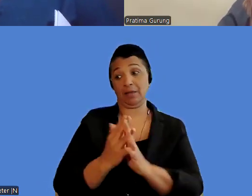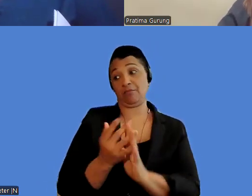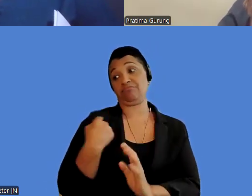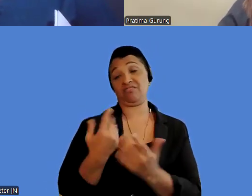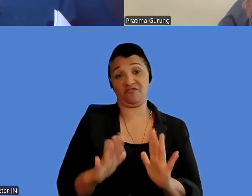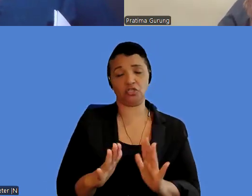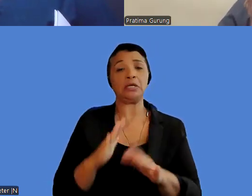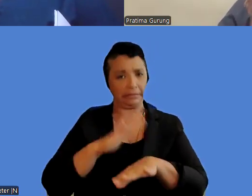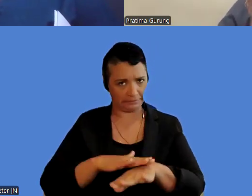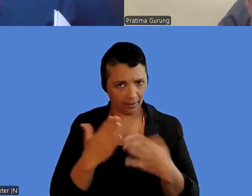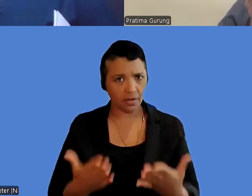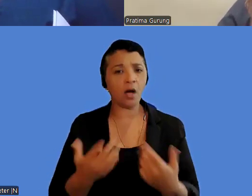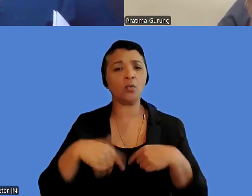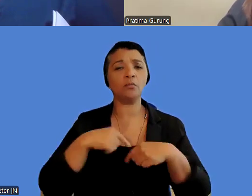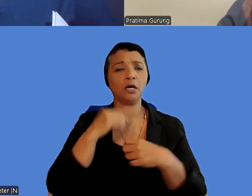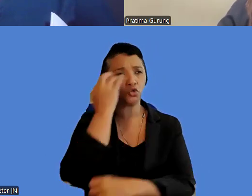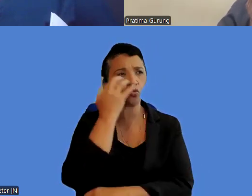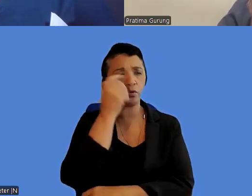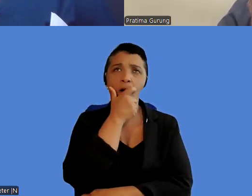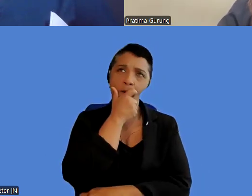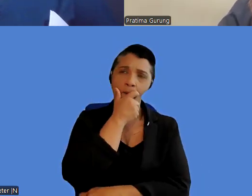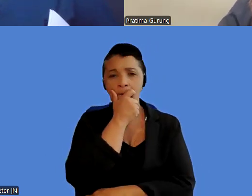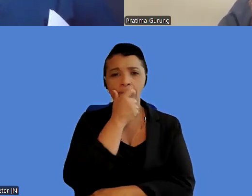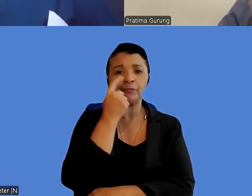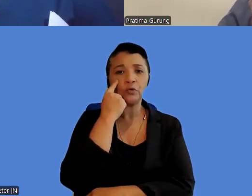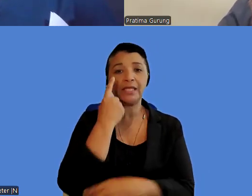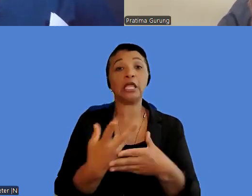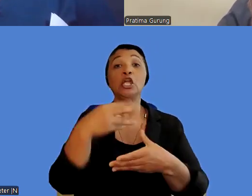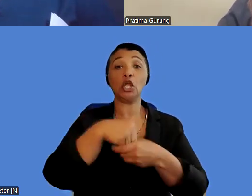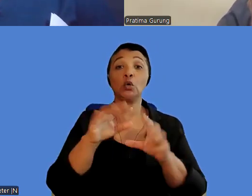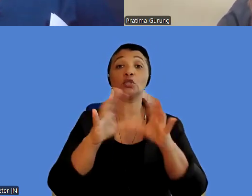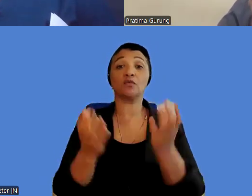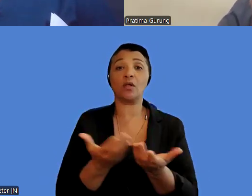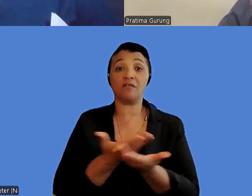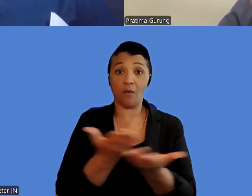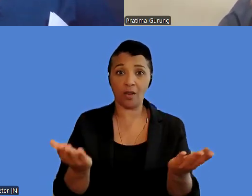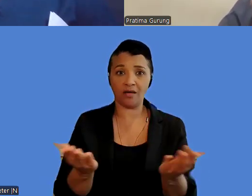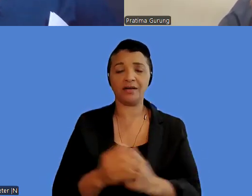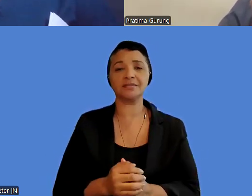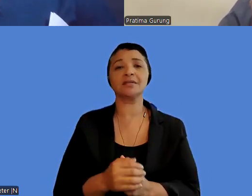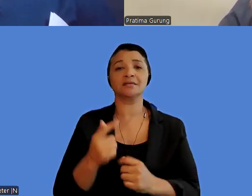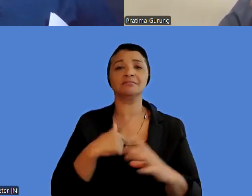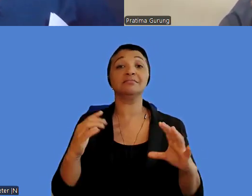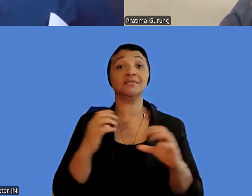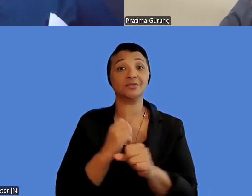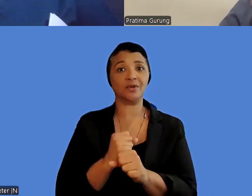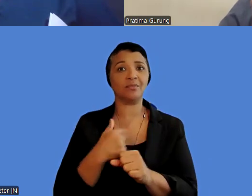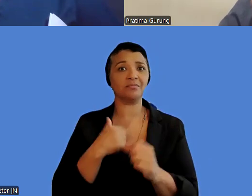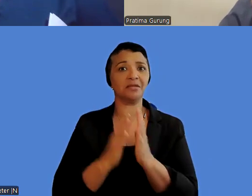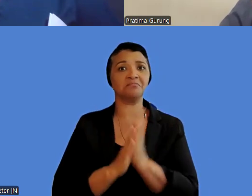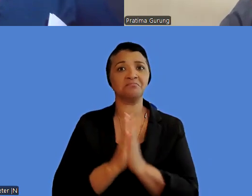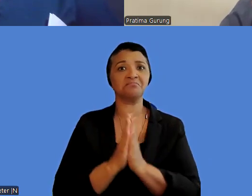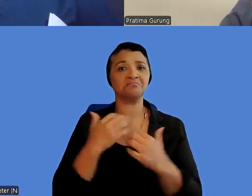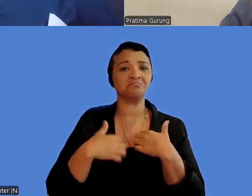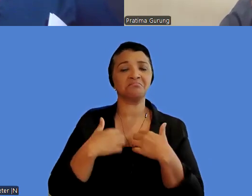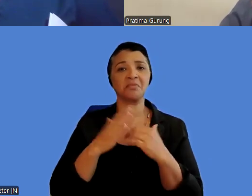to critically reflect on us to make an inclusive world for all of us. So I'll just stop here and I look forward having if